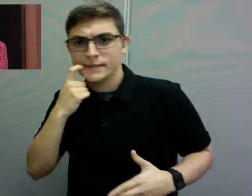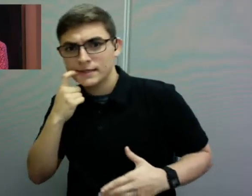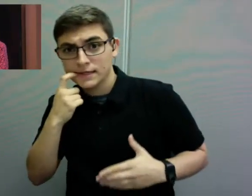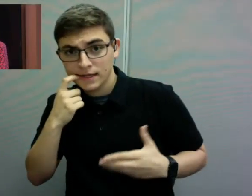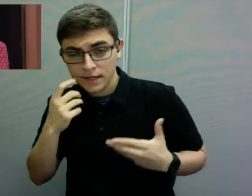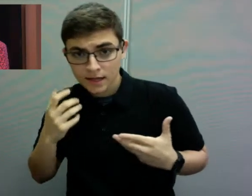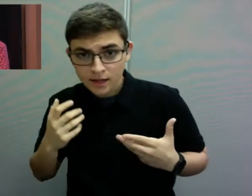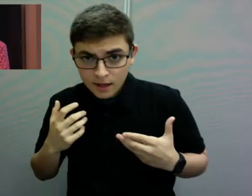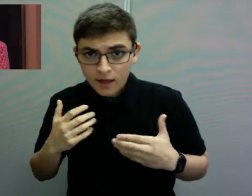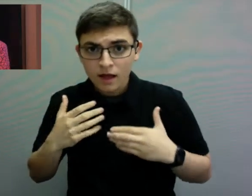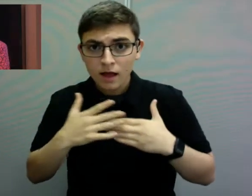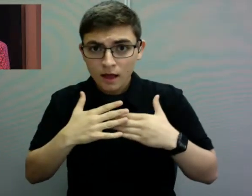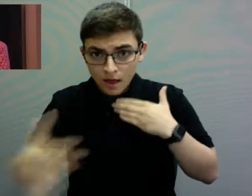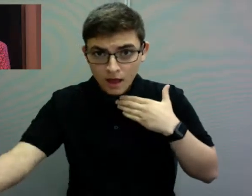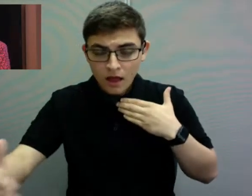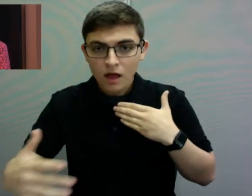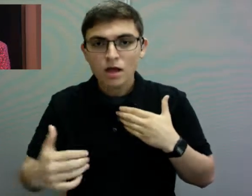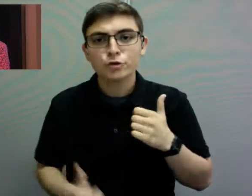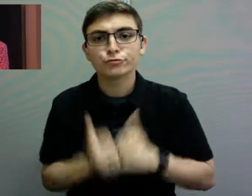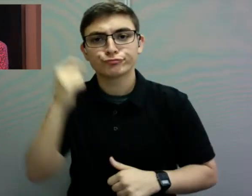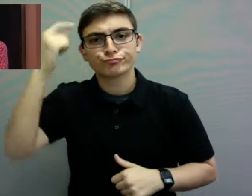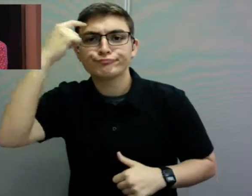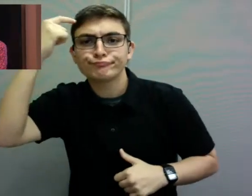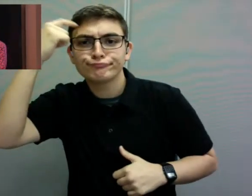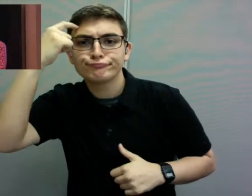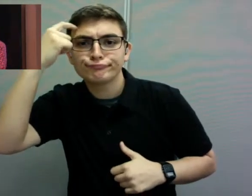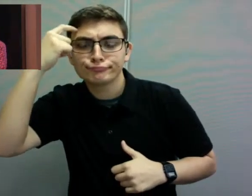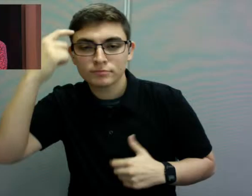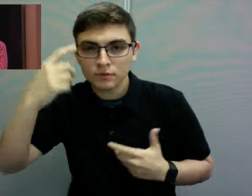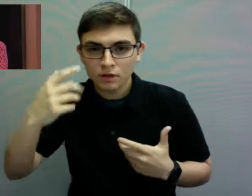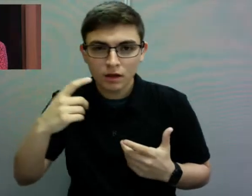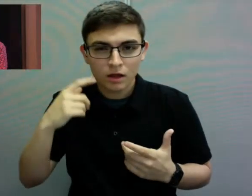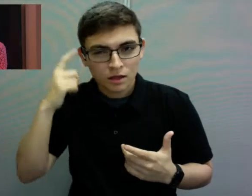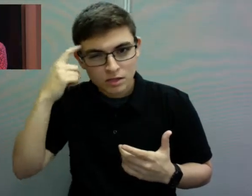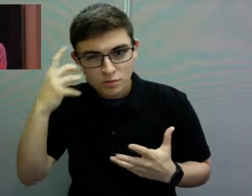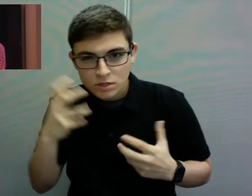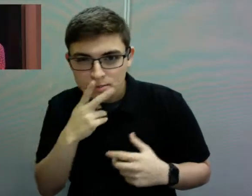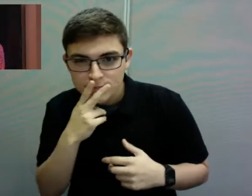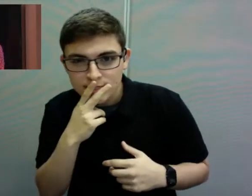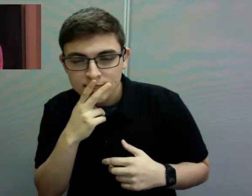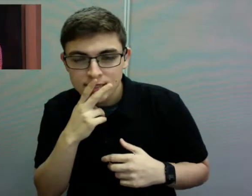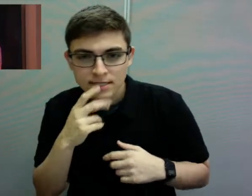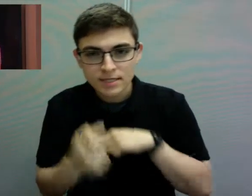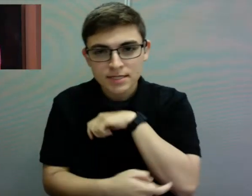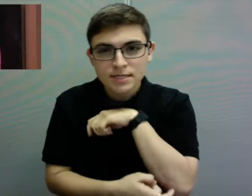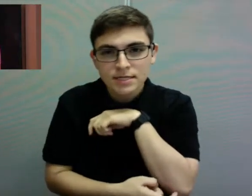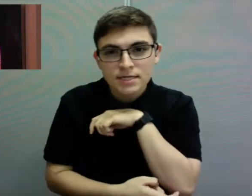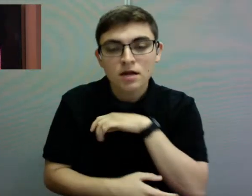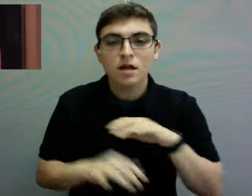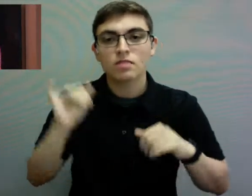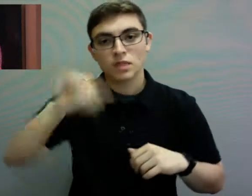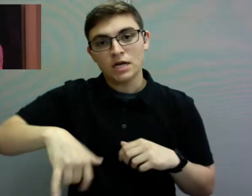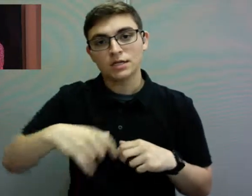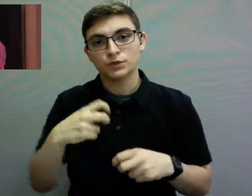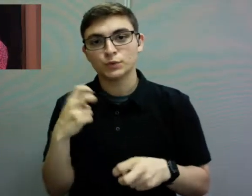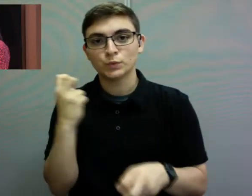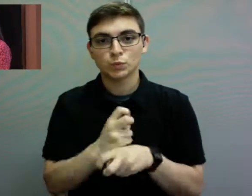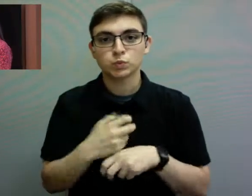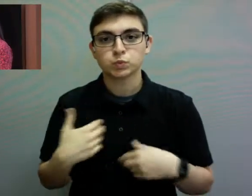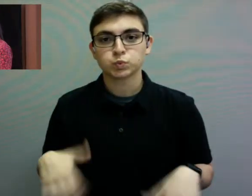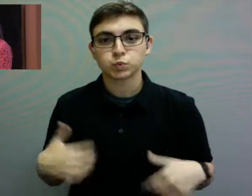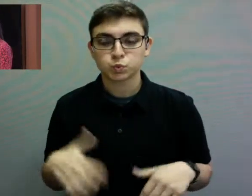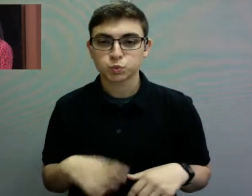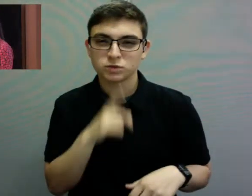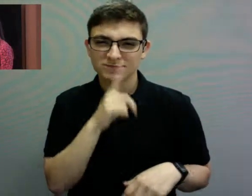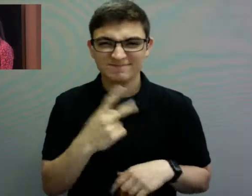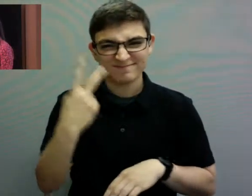the first 2 days, most of it is the mental addiction is so powerful and so strong, and that's the toughest thing to break. But there are